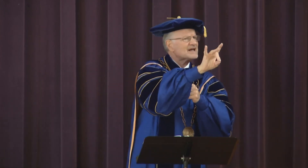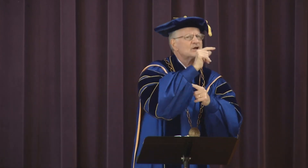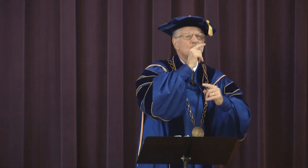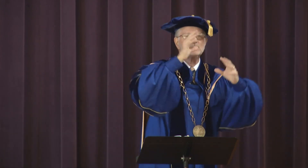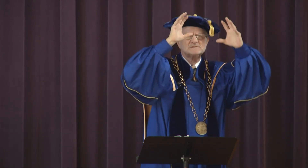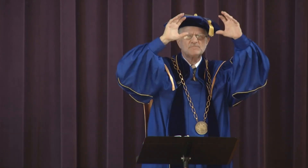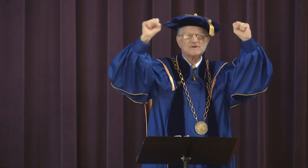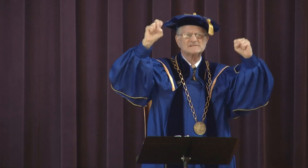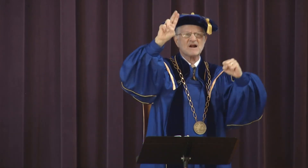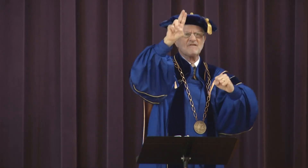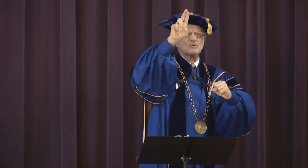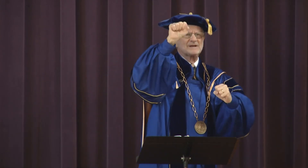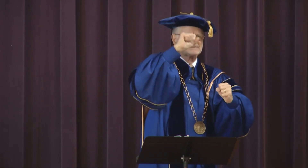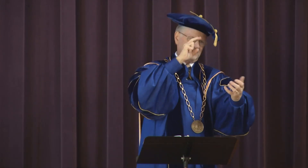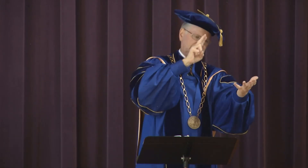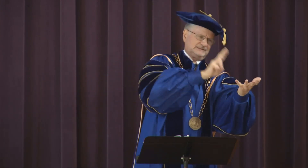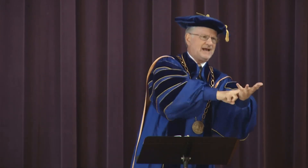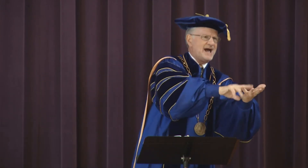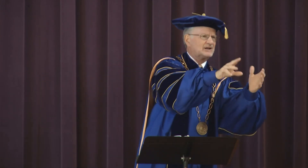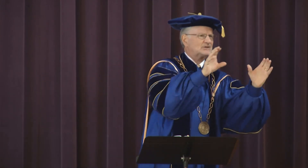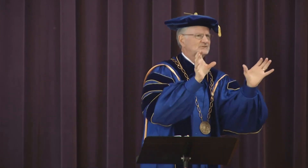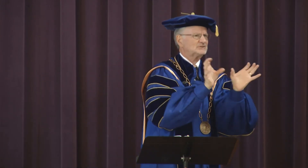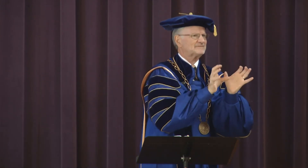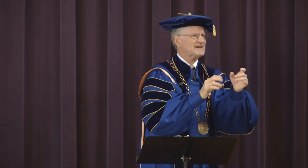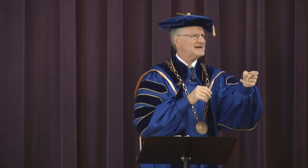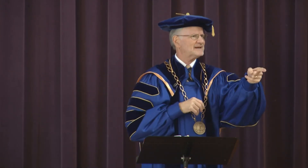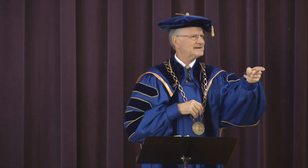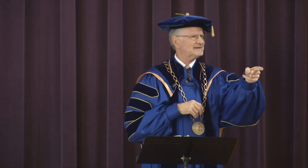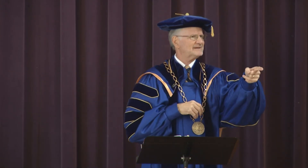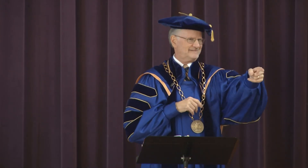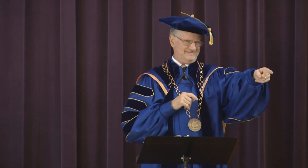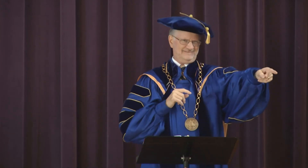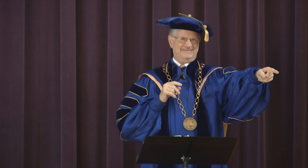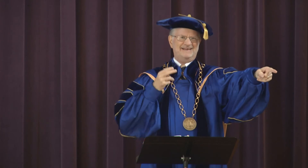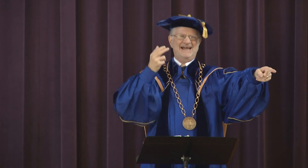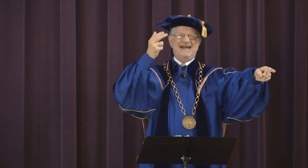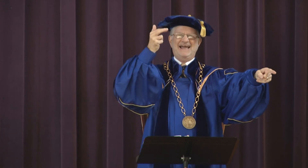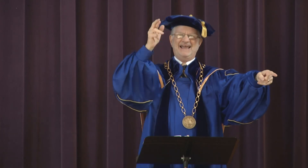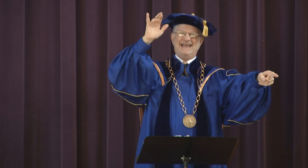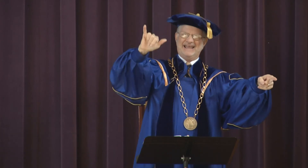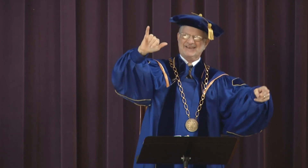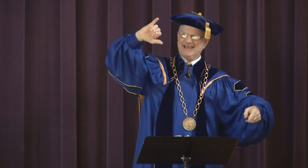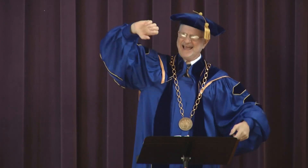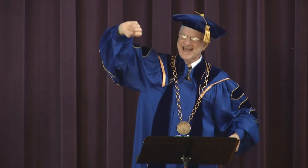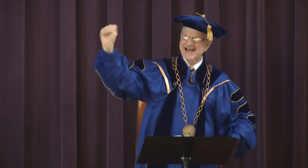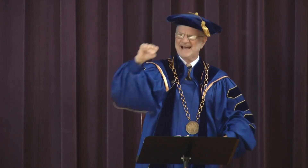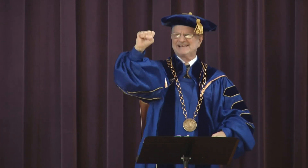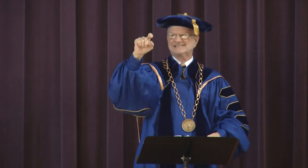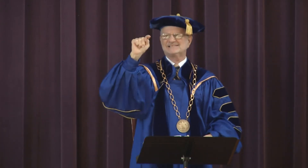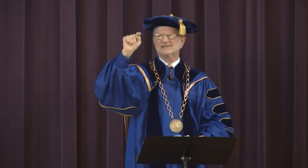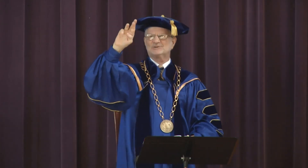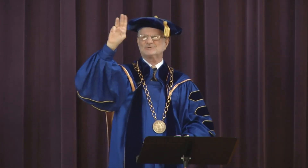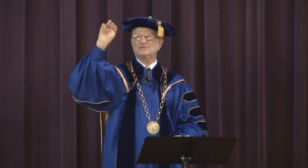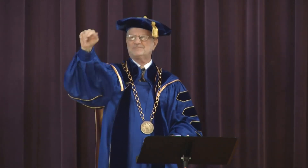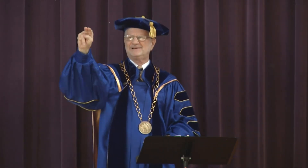In 1948, who was the President of the United States who signed your diplomas or certificates? That's right, Harry